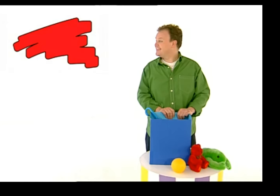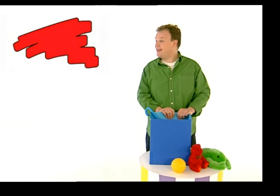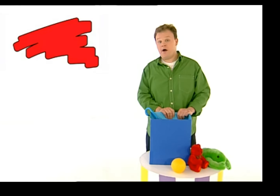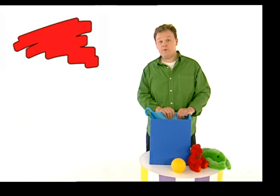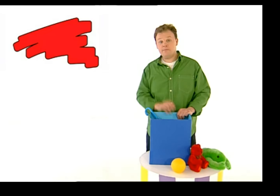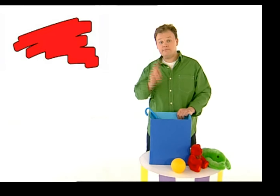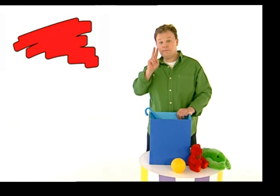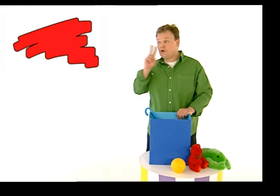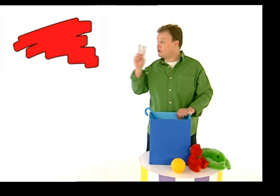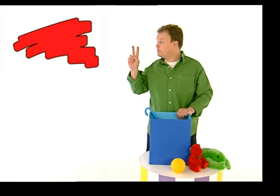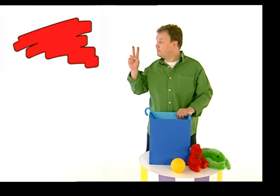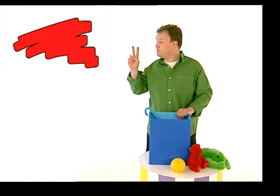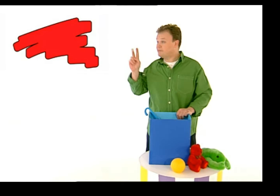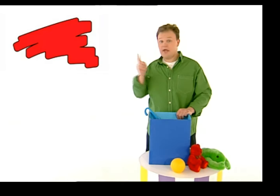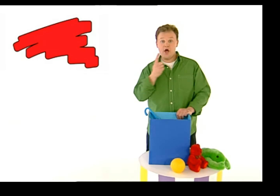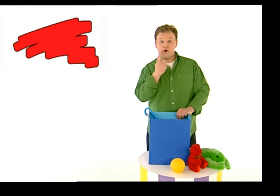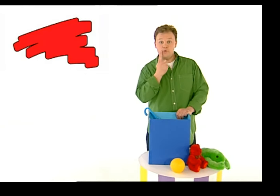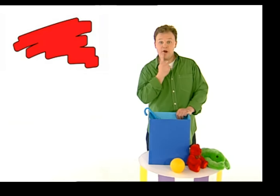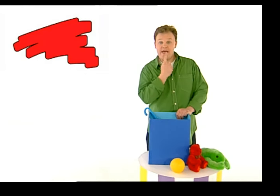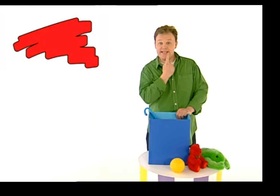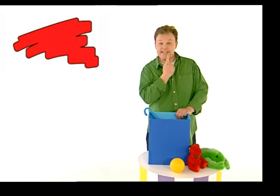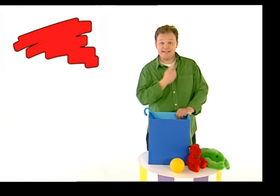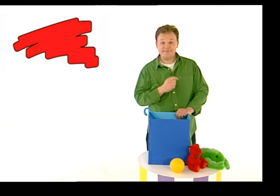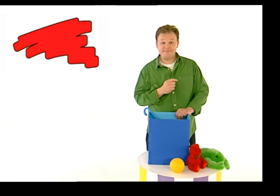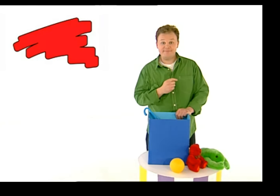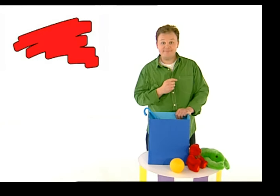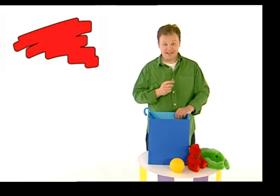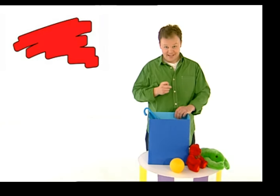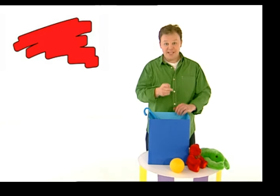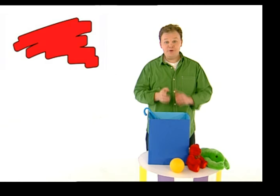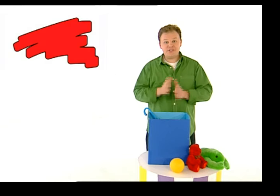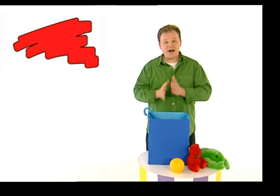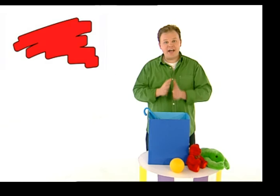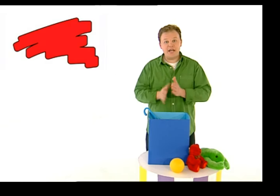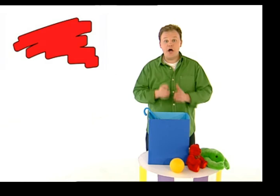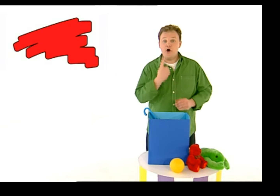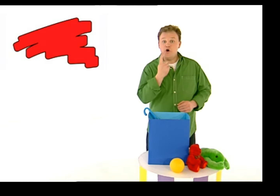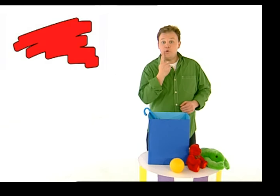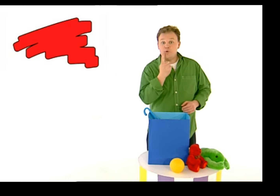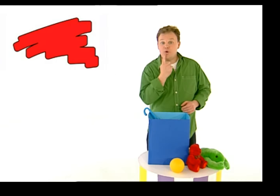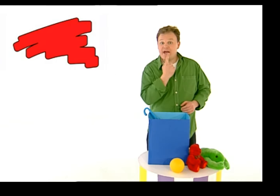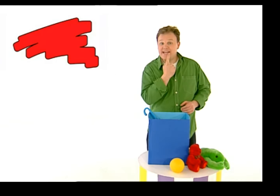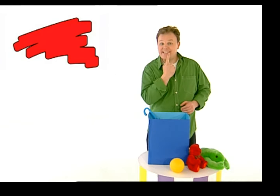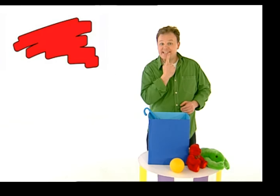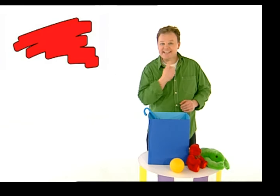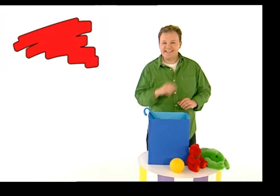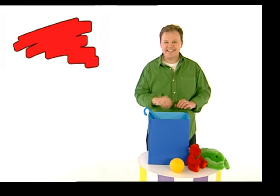Oh, look, red. You sign red.